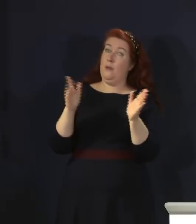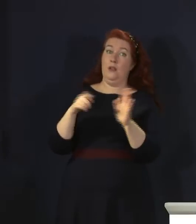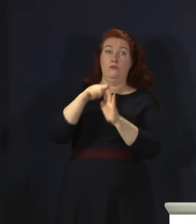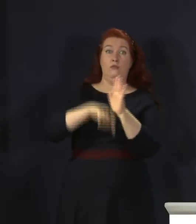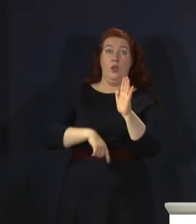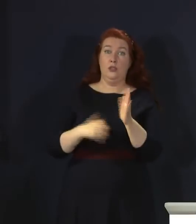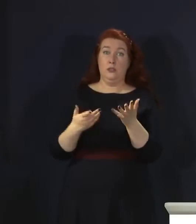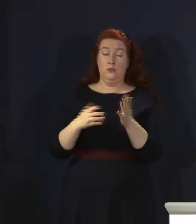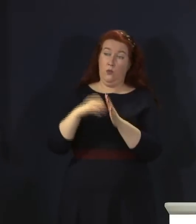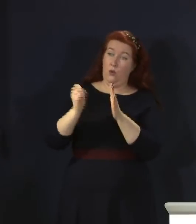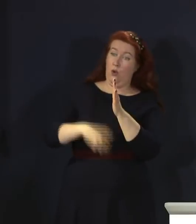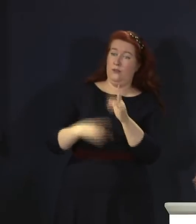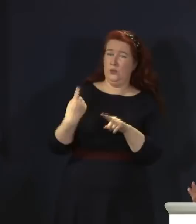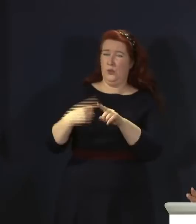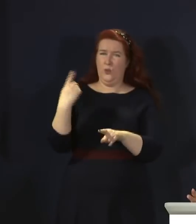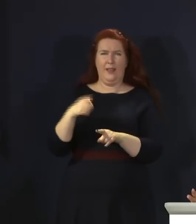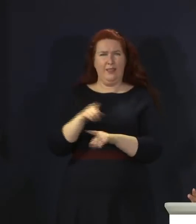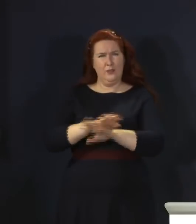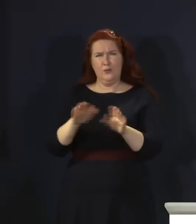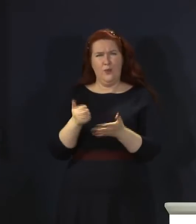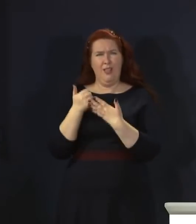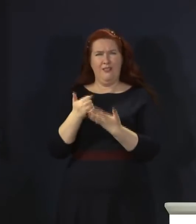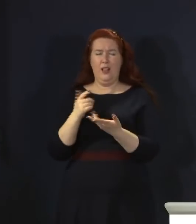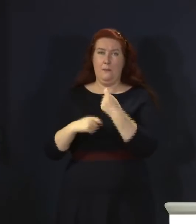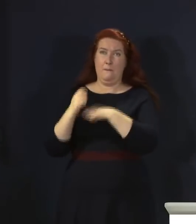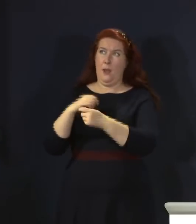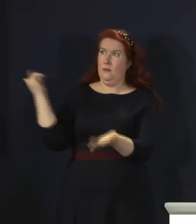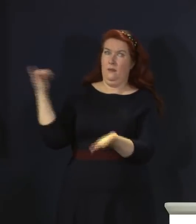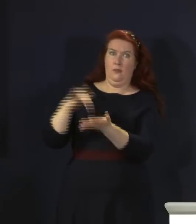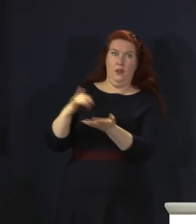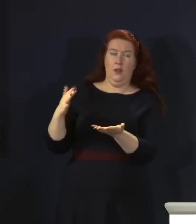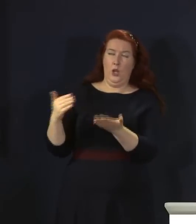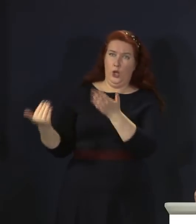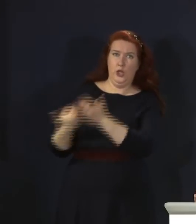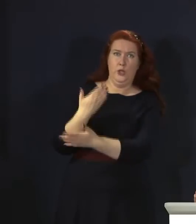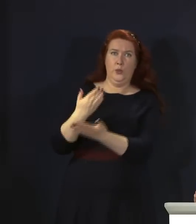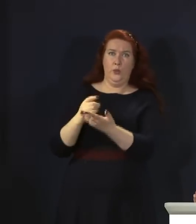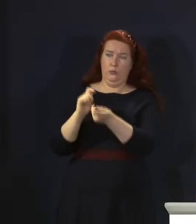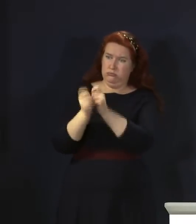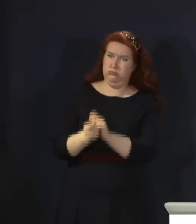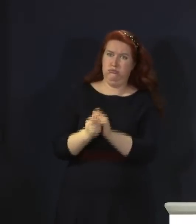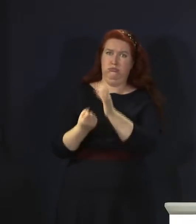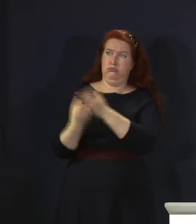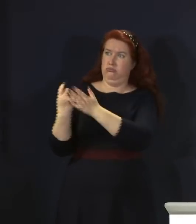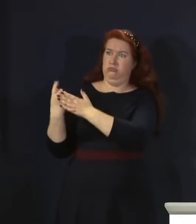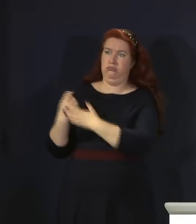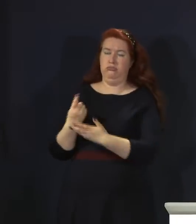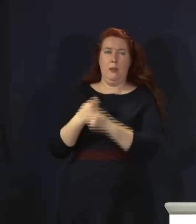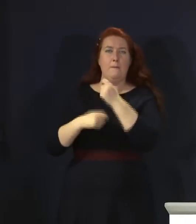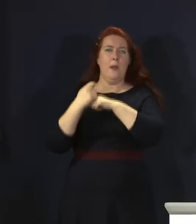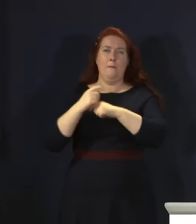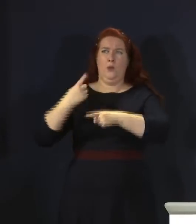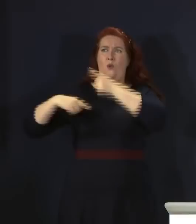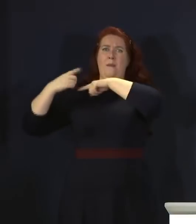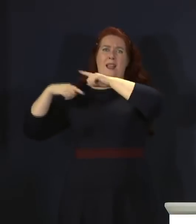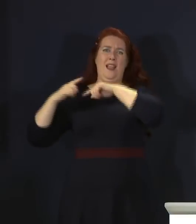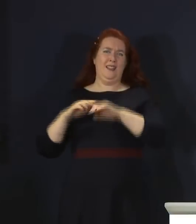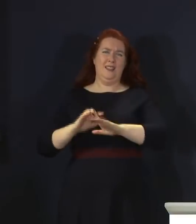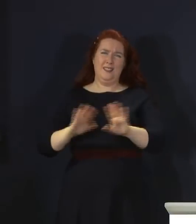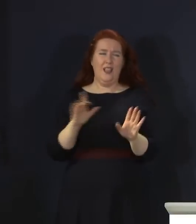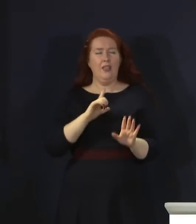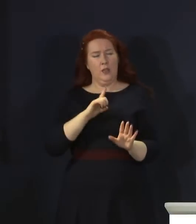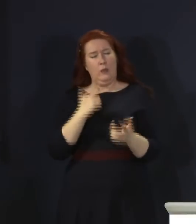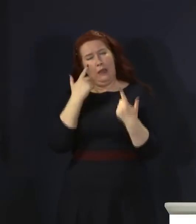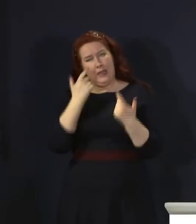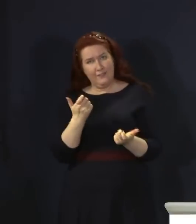new variants to seed into the country and send all of us, including aviation and tourism, back the way. So we're taking careful, cautious